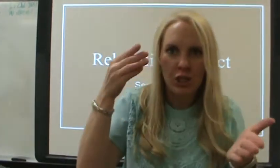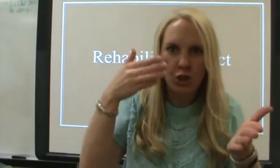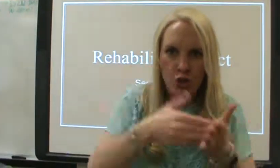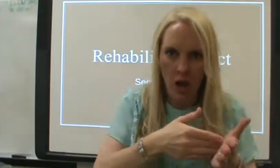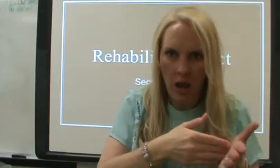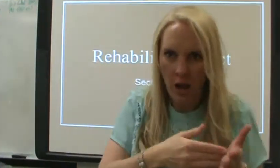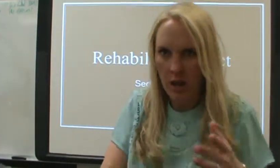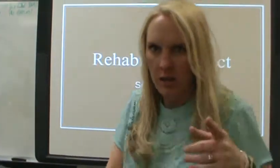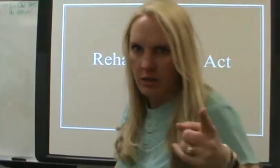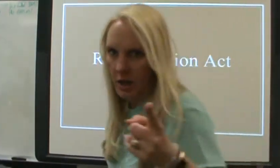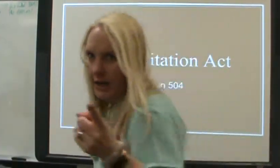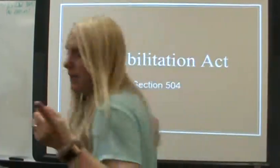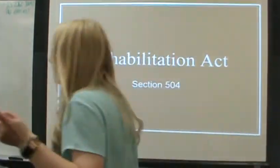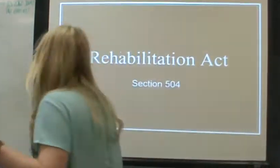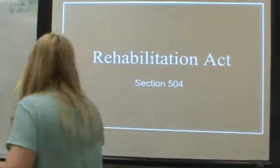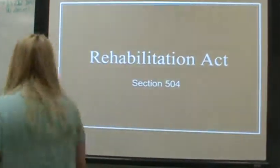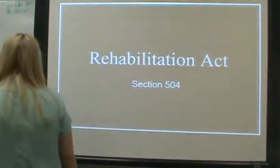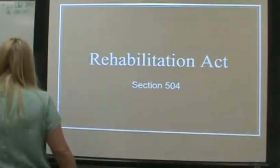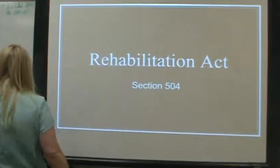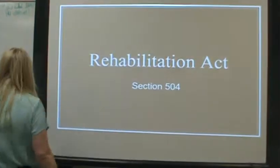discrimination. Got it?